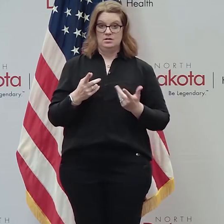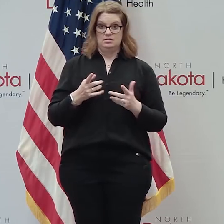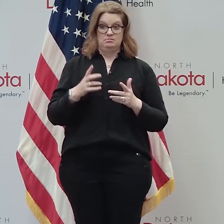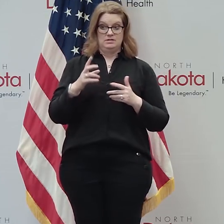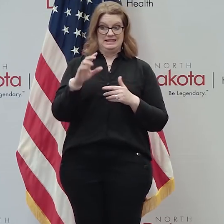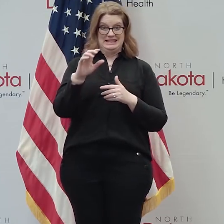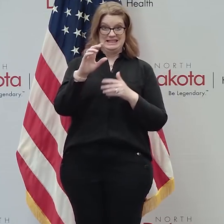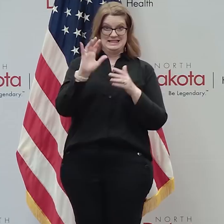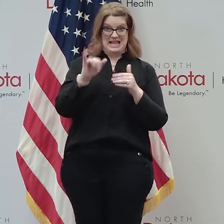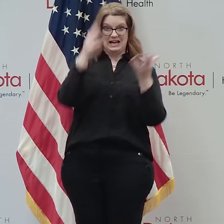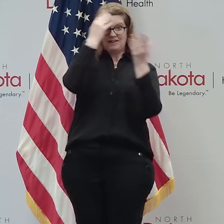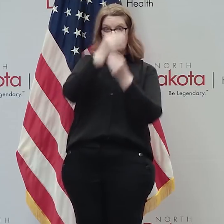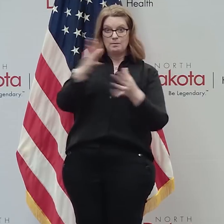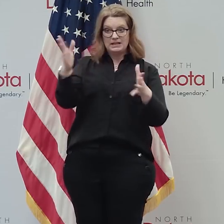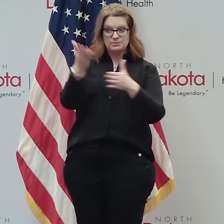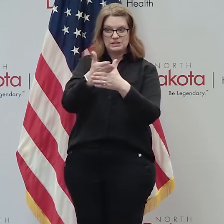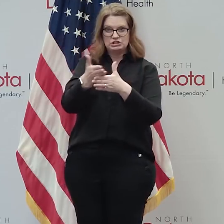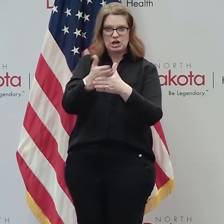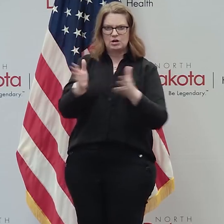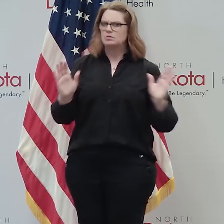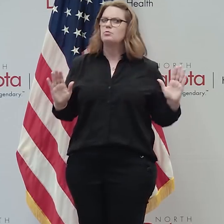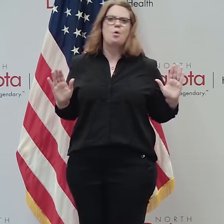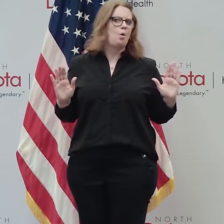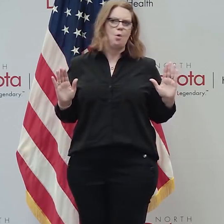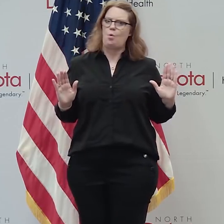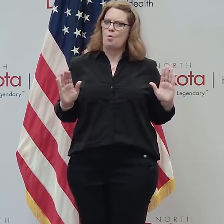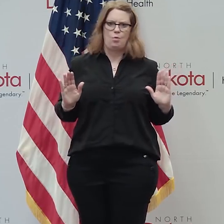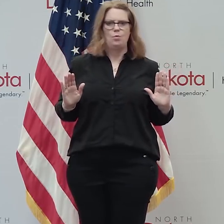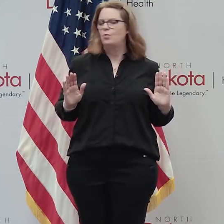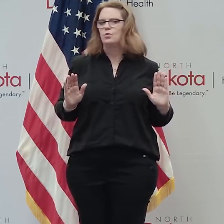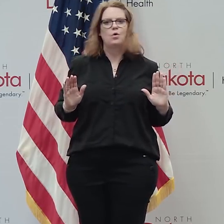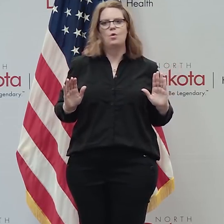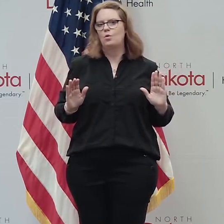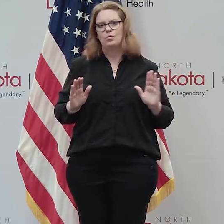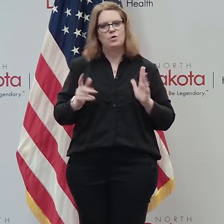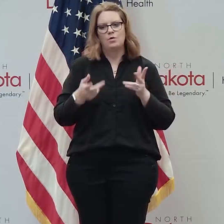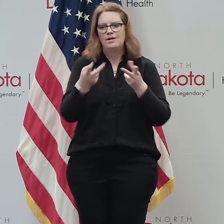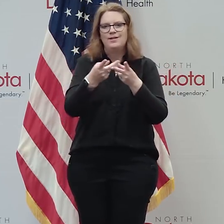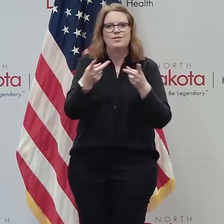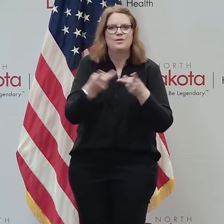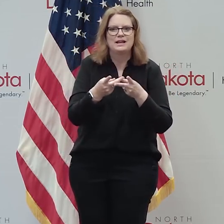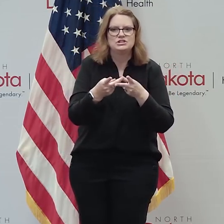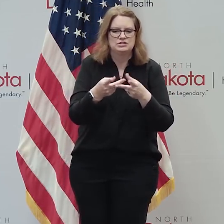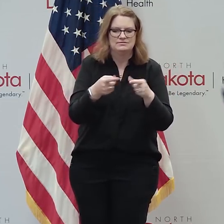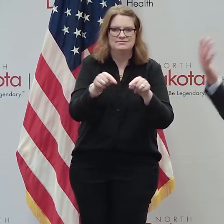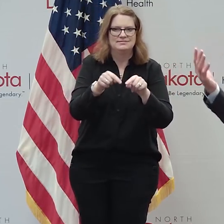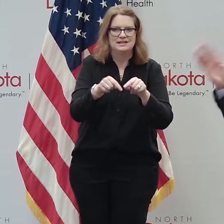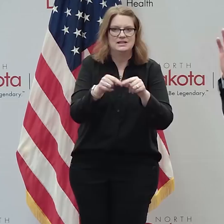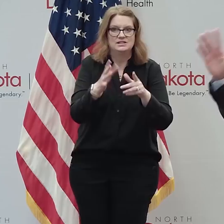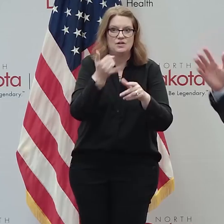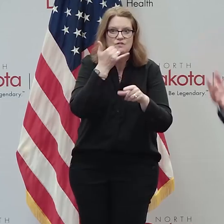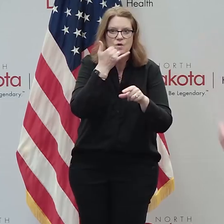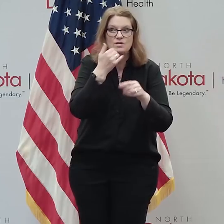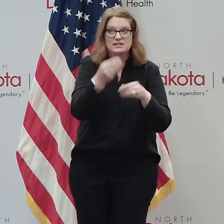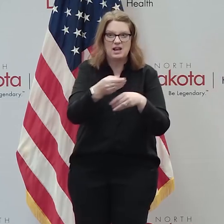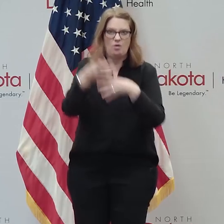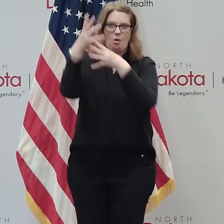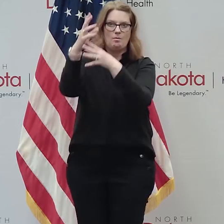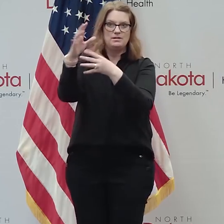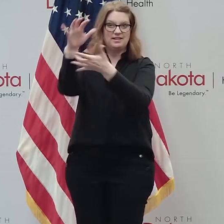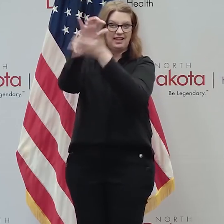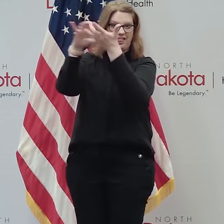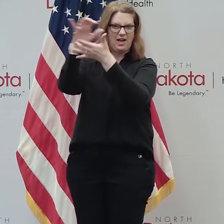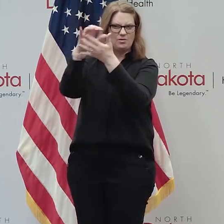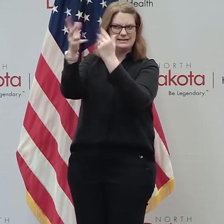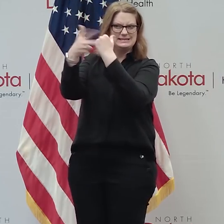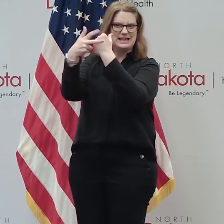the Google Apple piece, the location proximity never leaves your own phone. It never goes up into the cloud to somebody else's server,